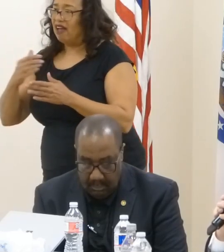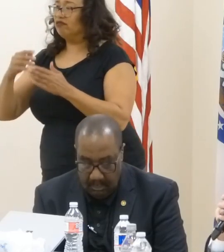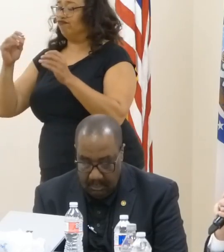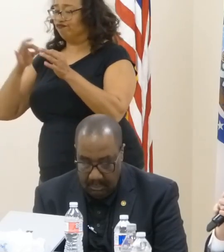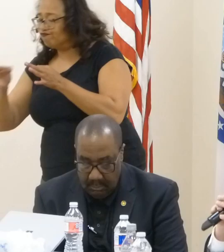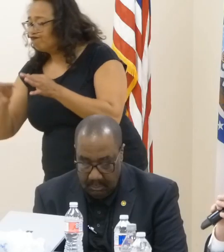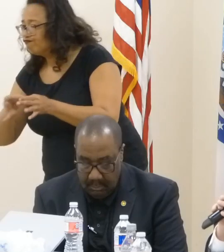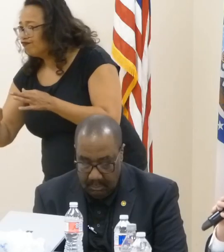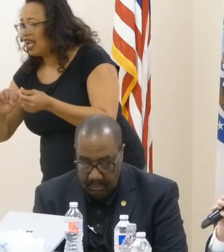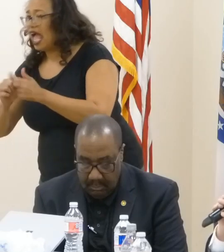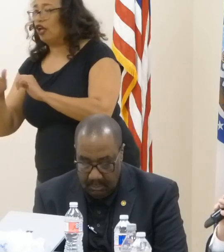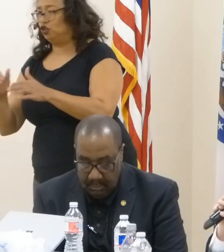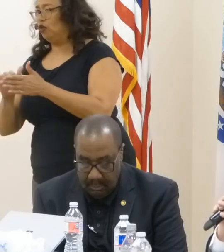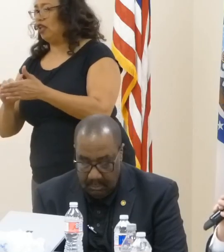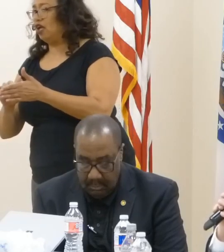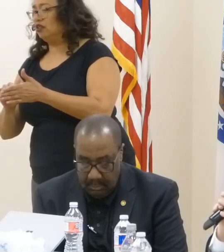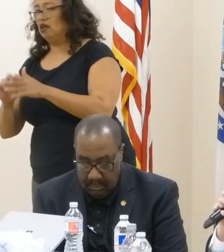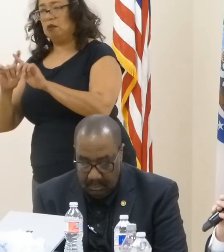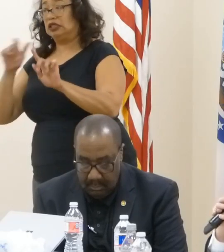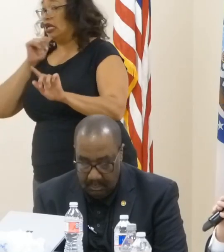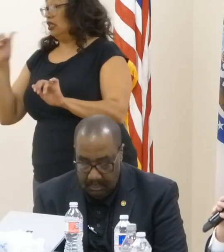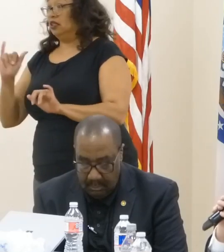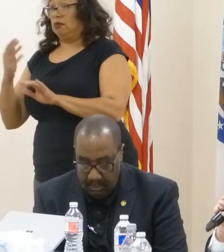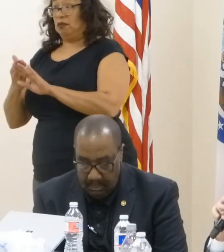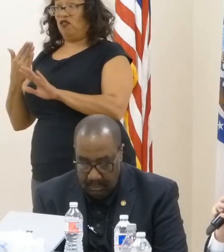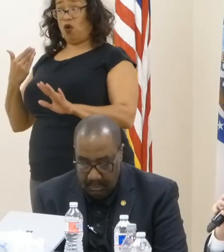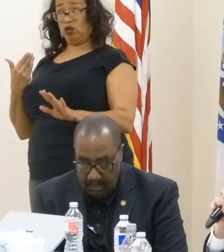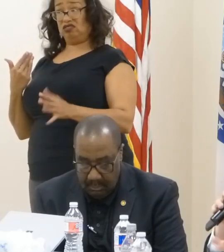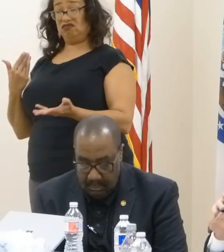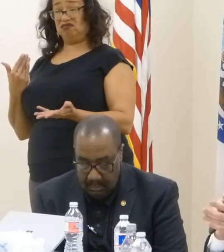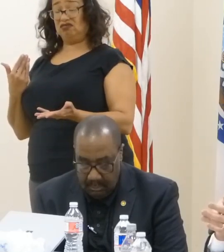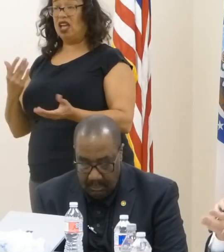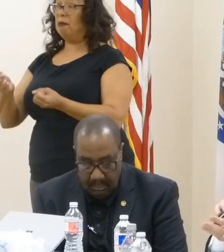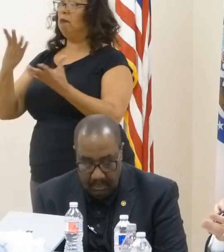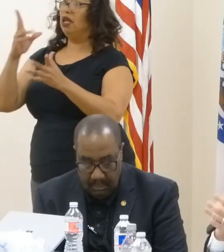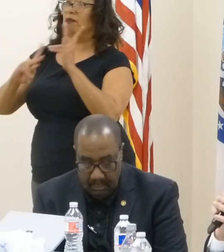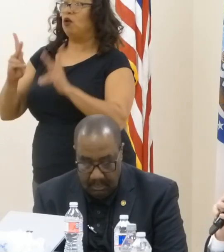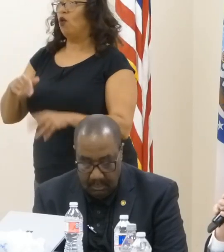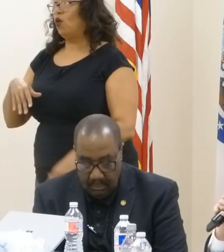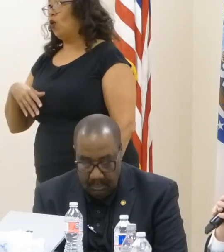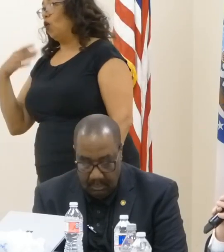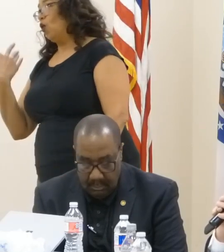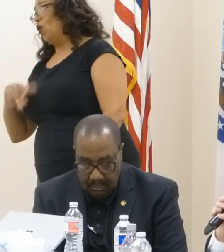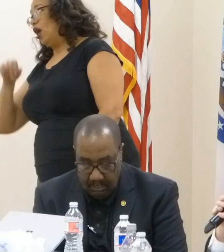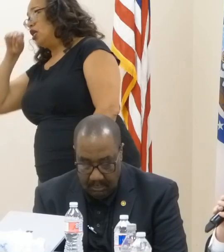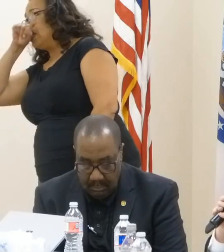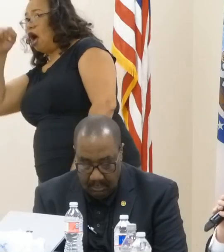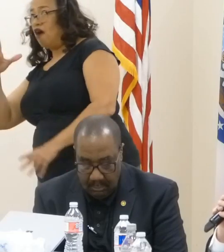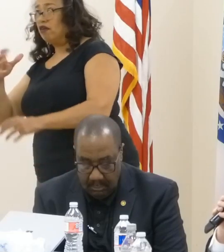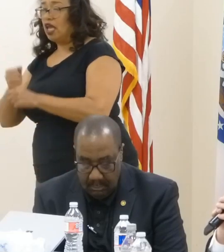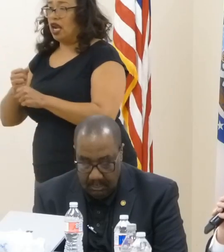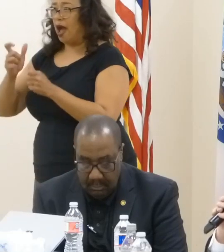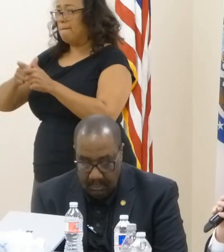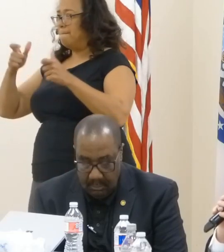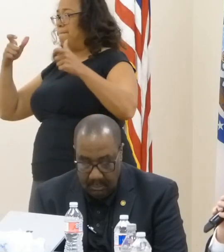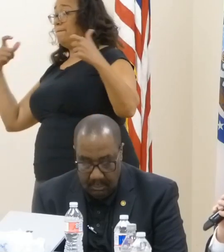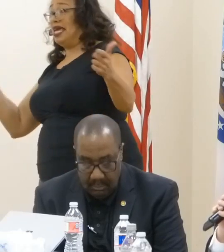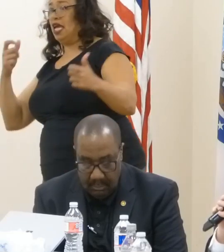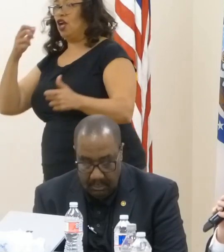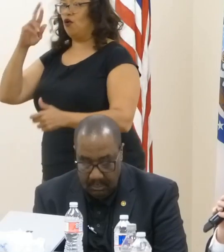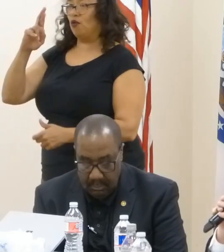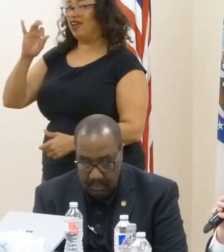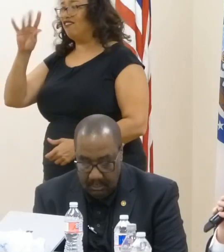but it doesn't work the same way it used to. And for many people, particularly those who'd like to get a big refund, what they'll find is they're not gonna get a big refund